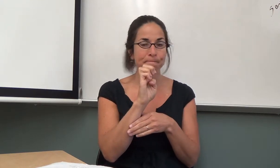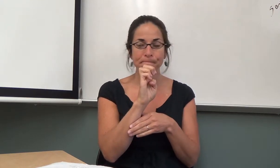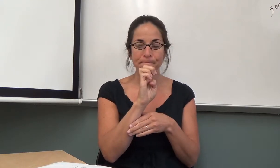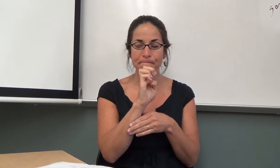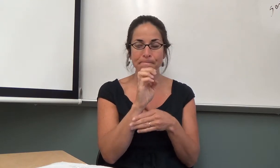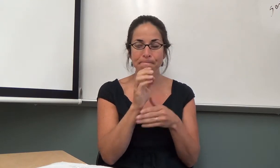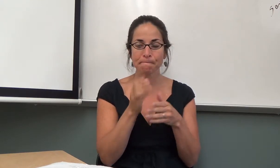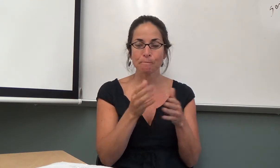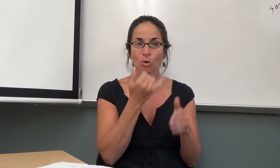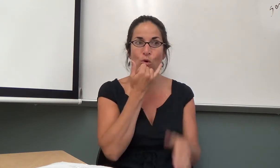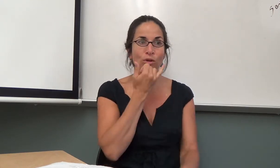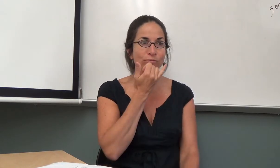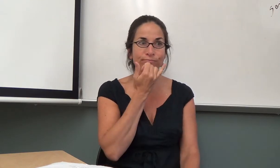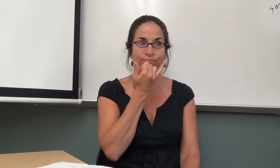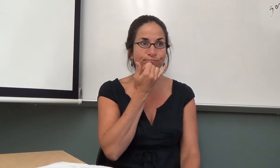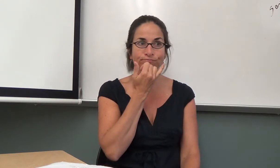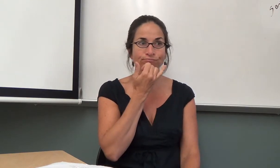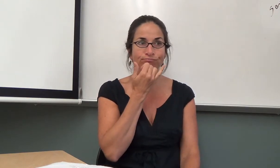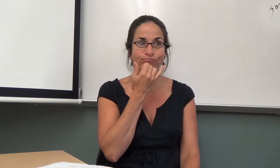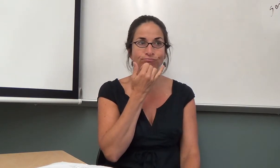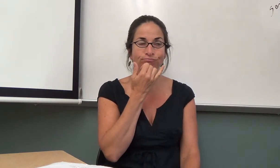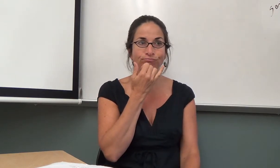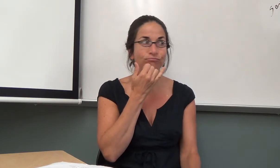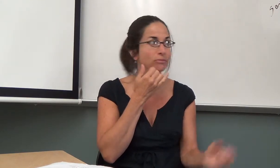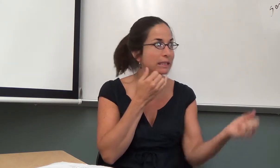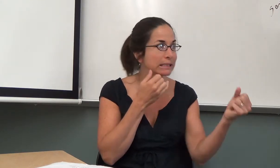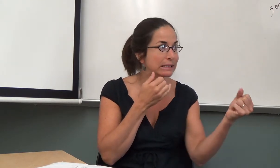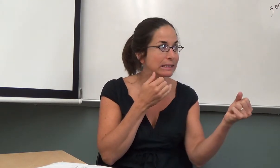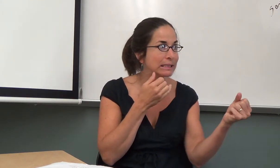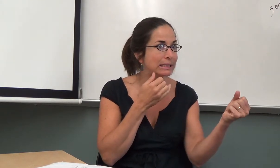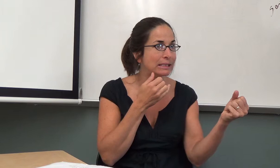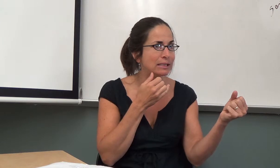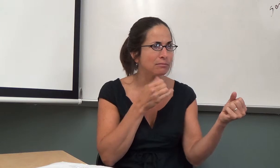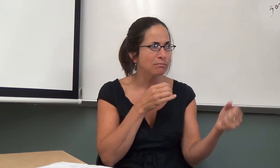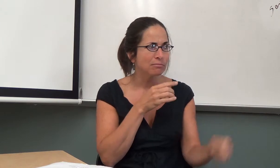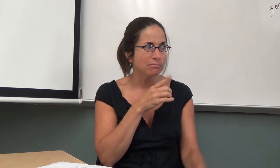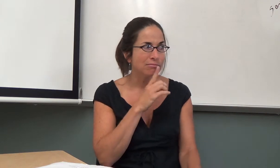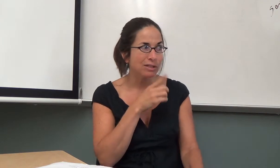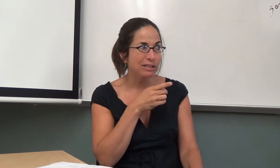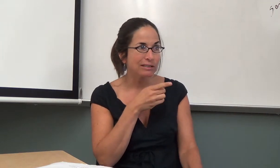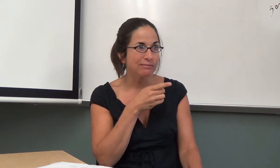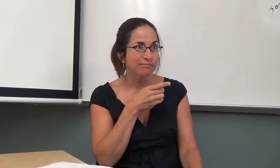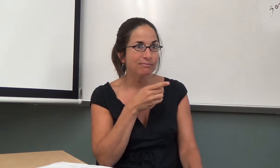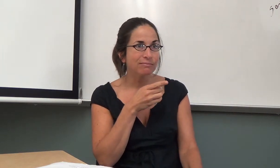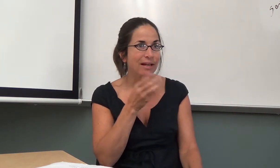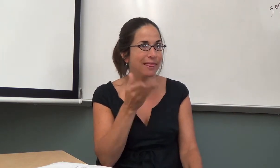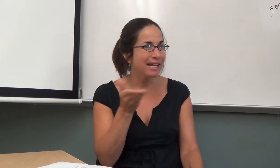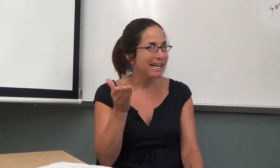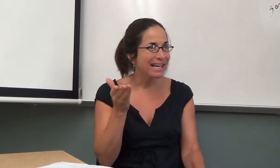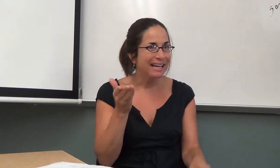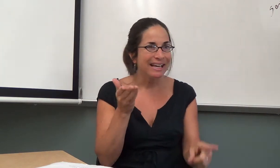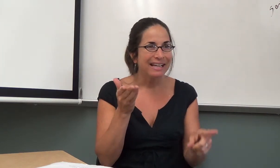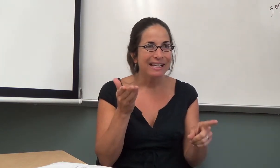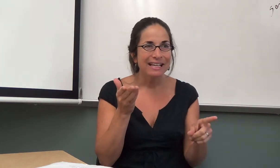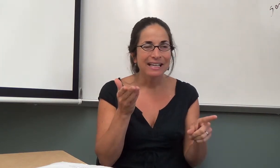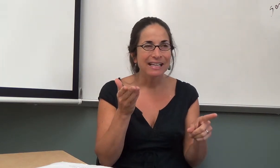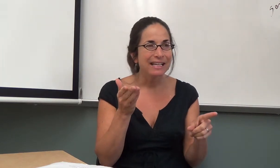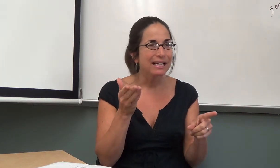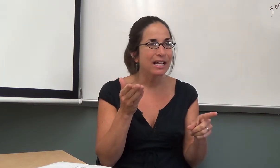Nope. Wrong. You sure? No. Isn't that thing? It's wrong. Is wrong. A wrong